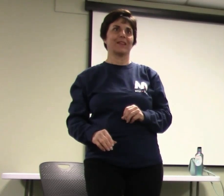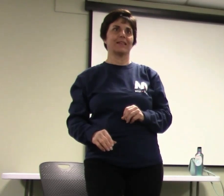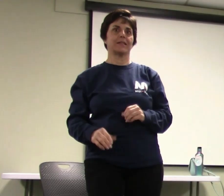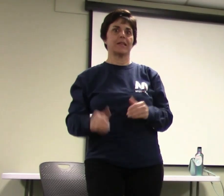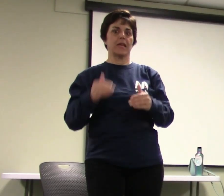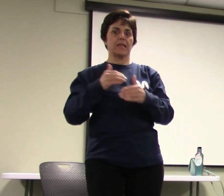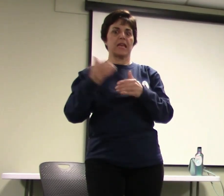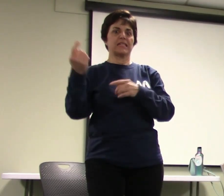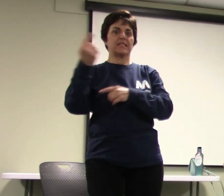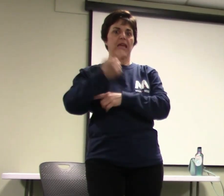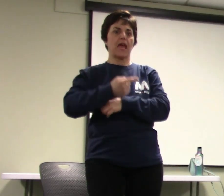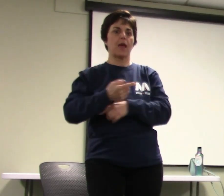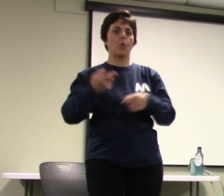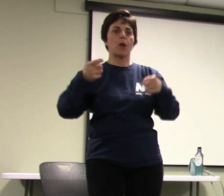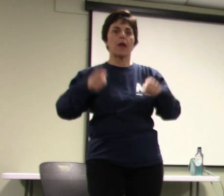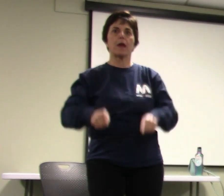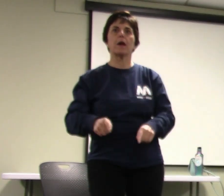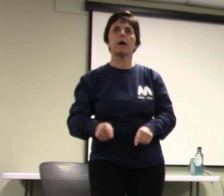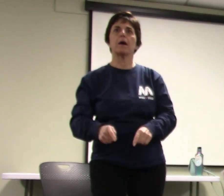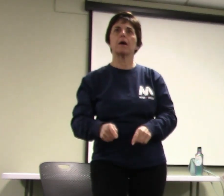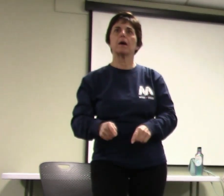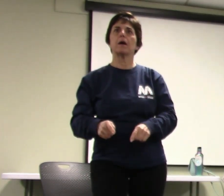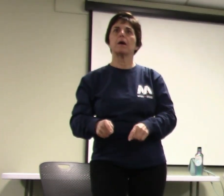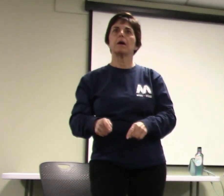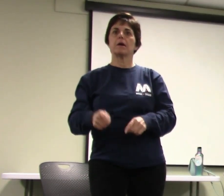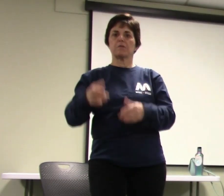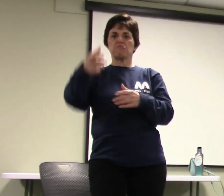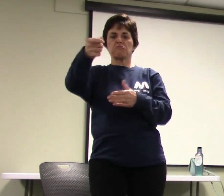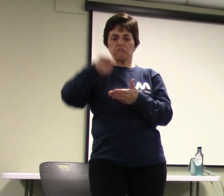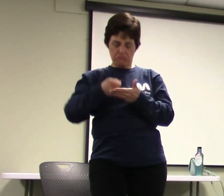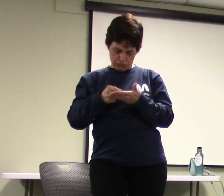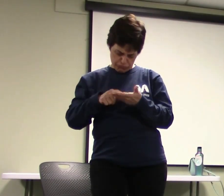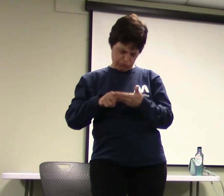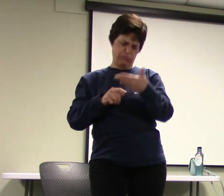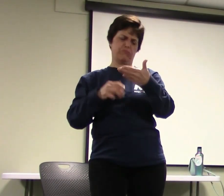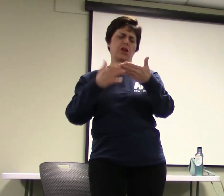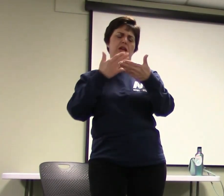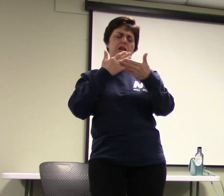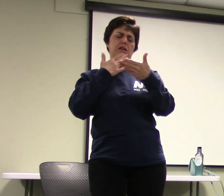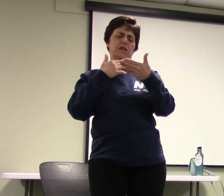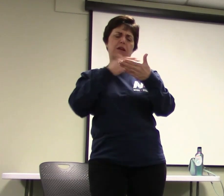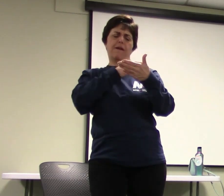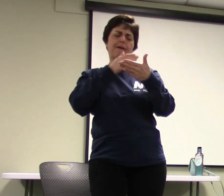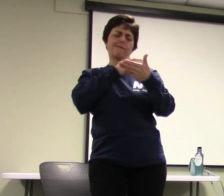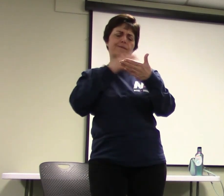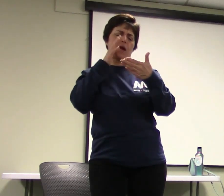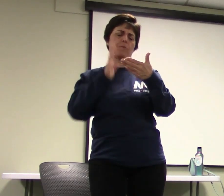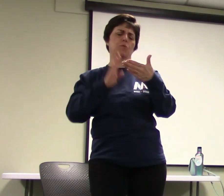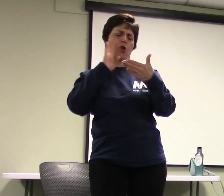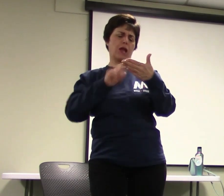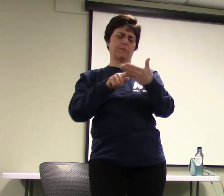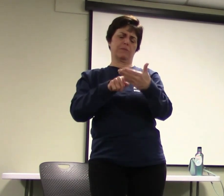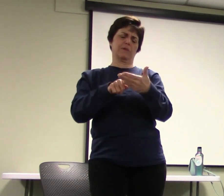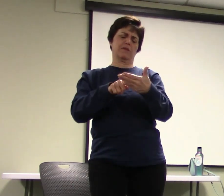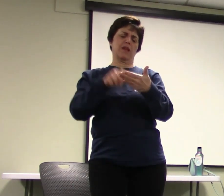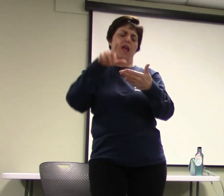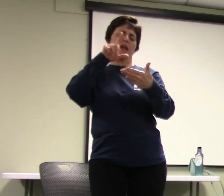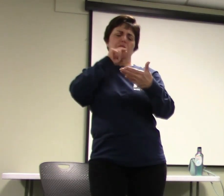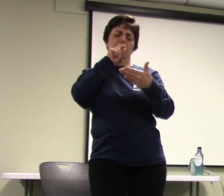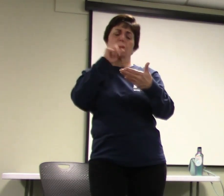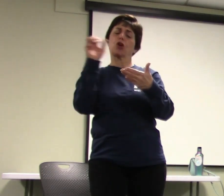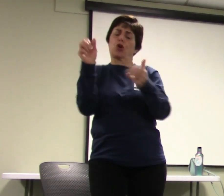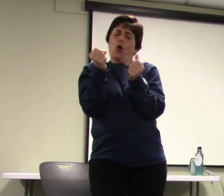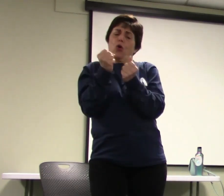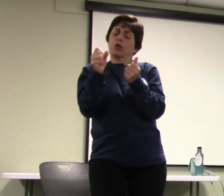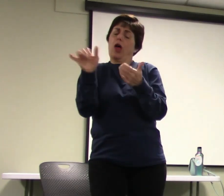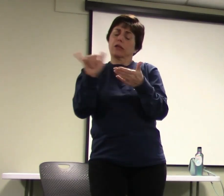The next day, he got another note. Dear Farmer Brown, the hens are